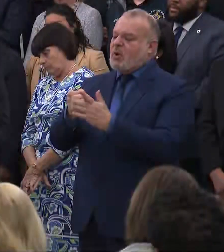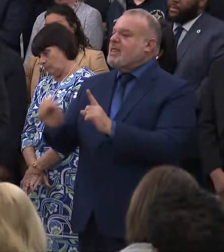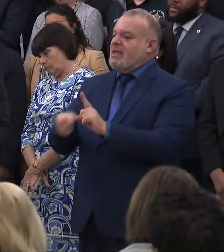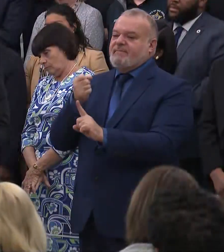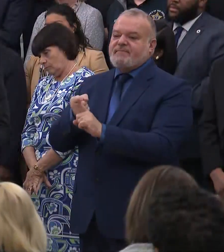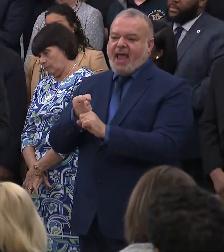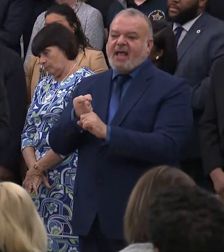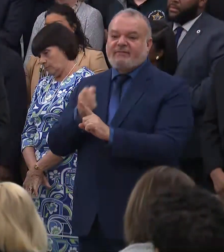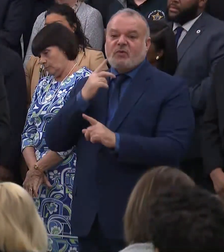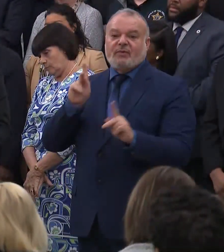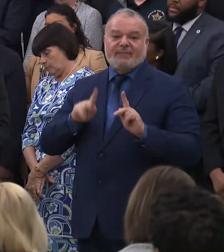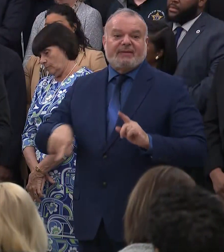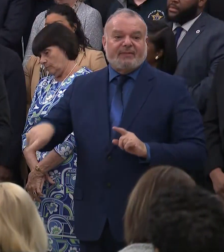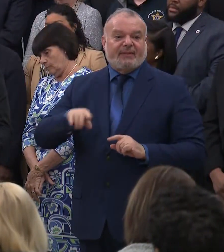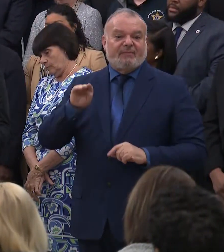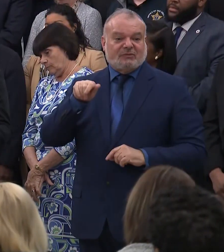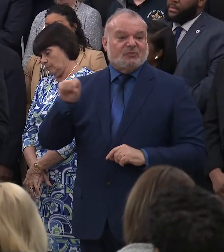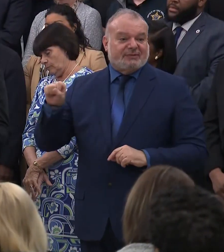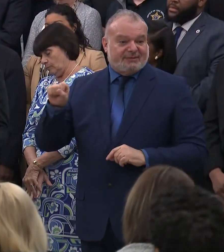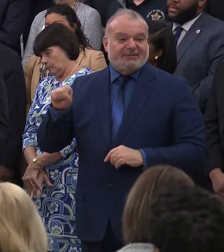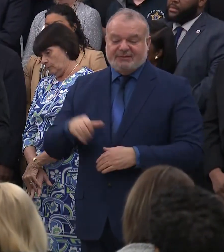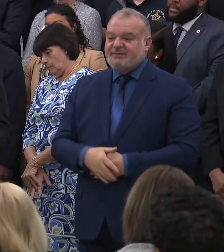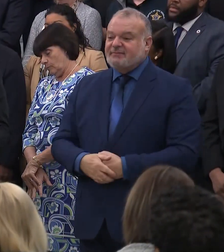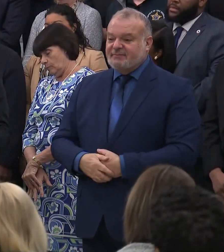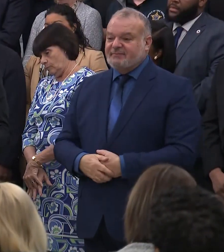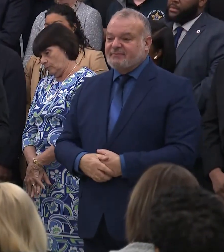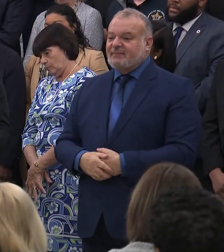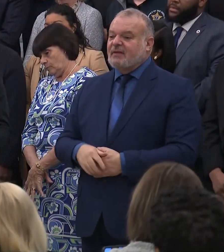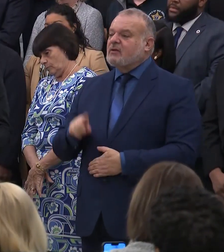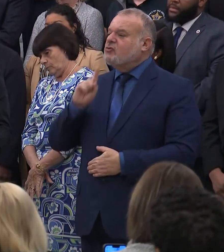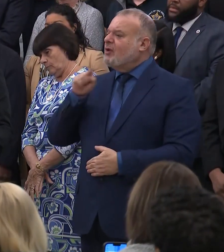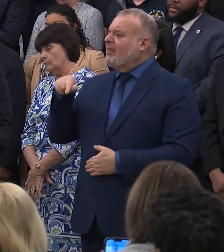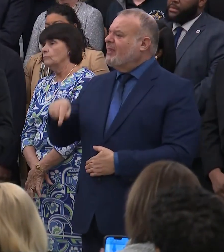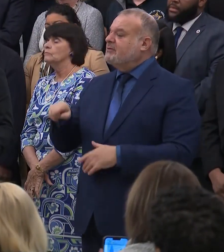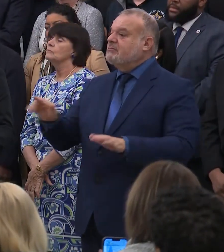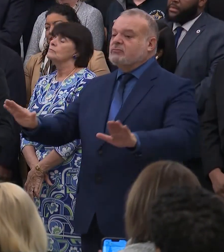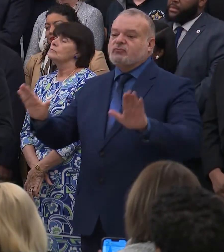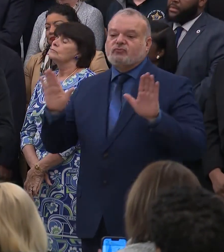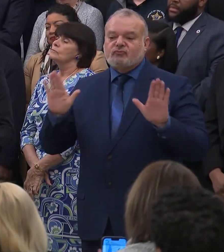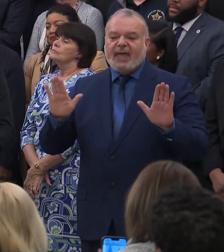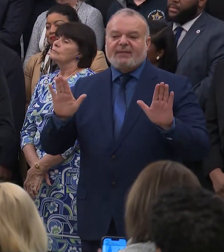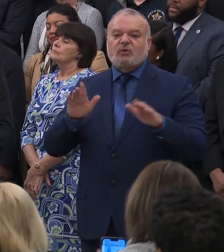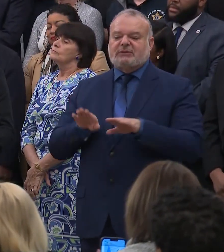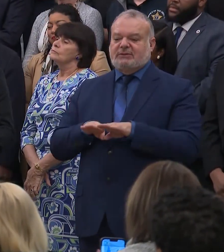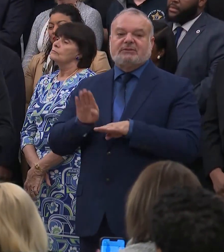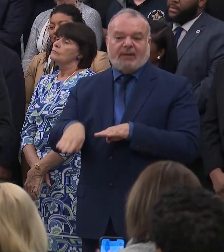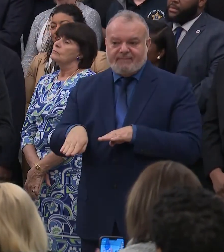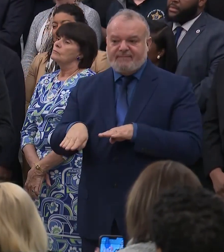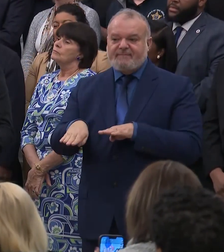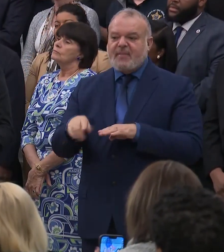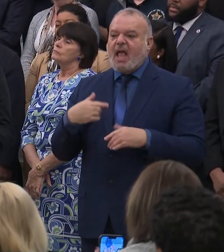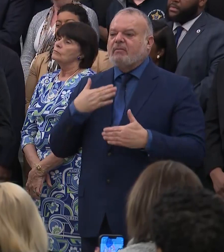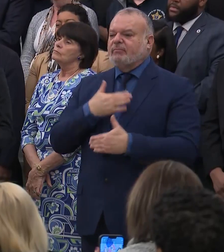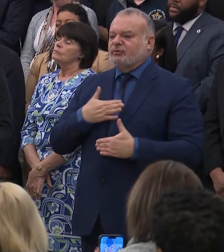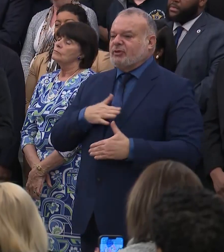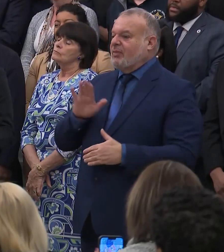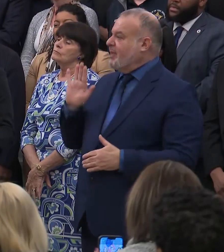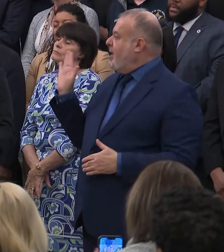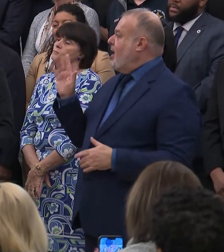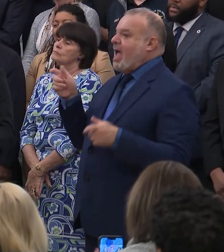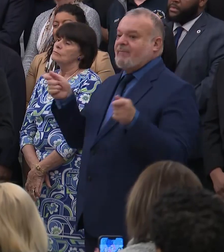great step forward, and I appreciate the administration for its work. They are trailblazers, and they let people like